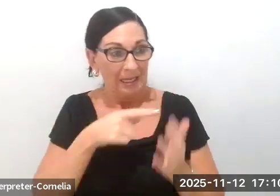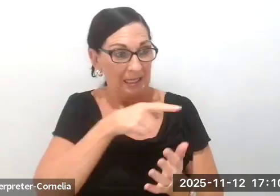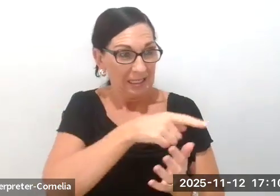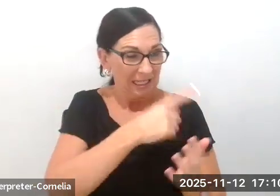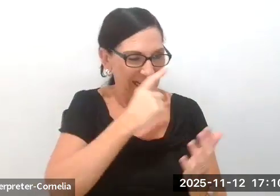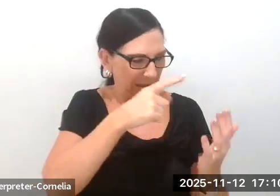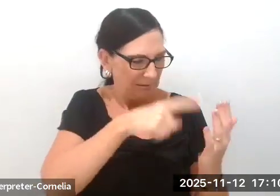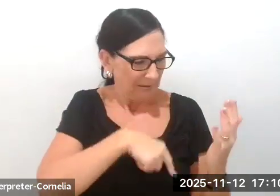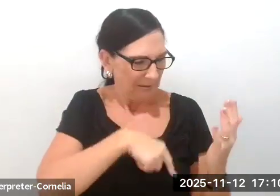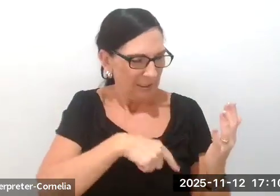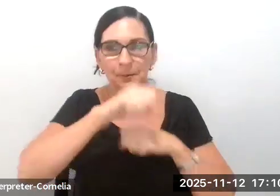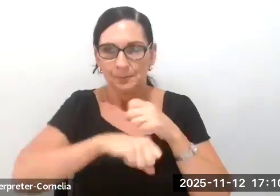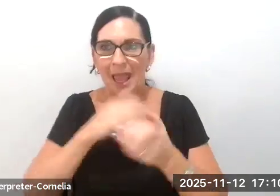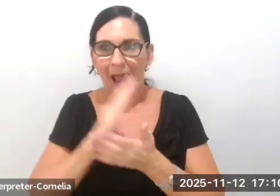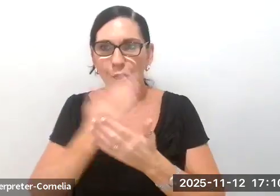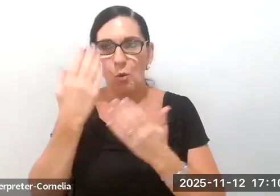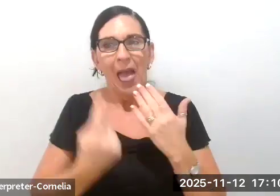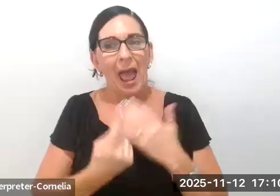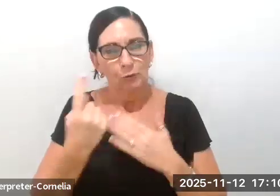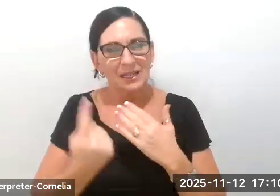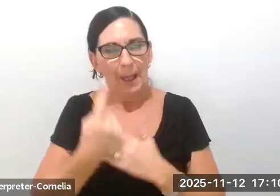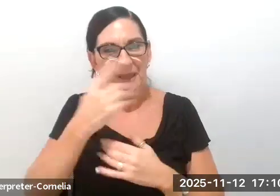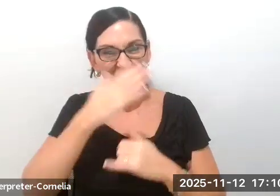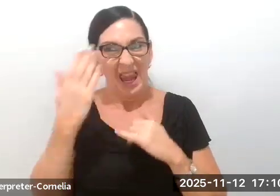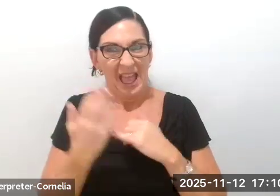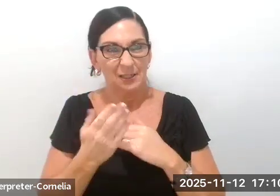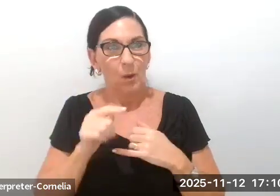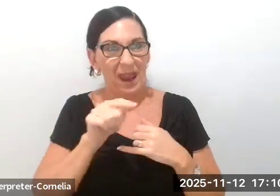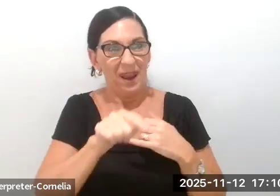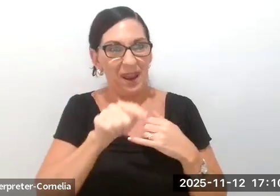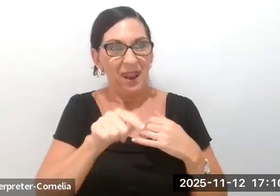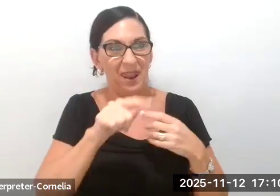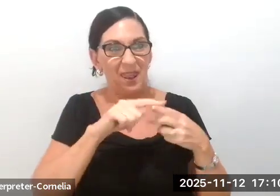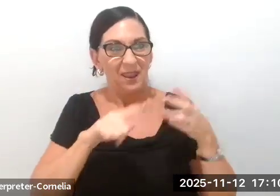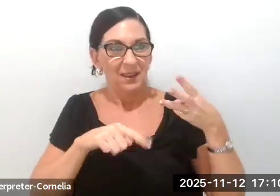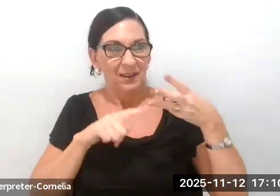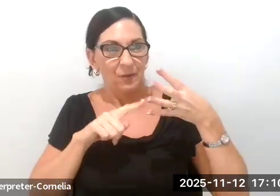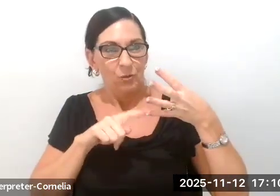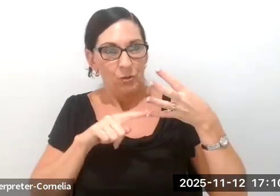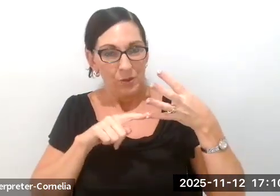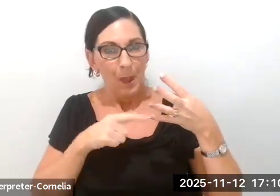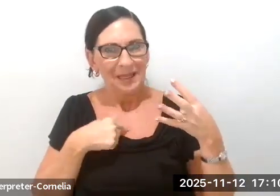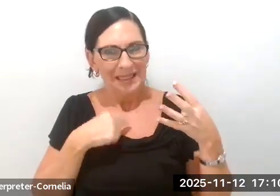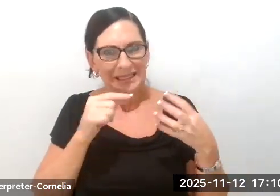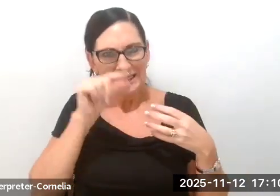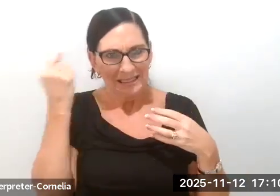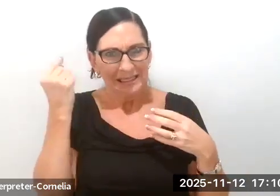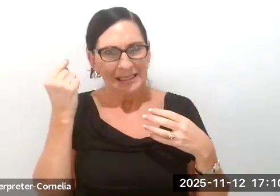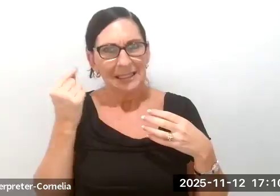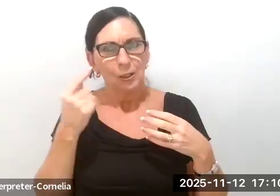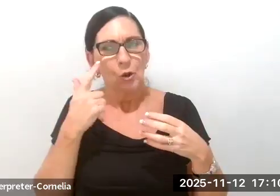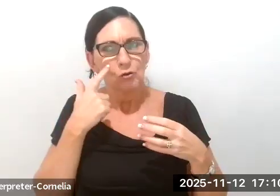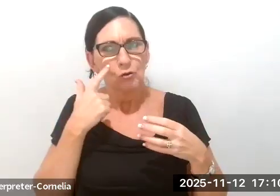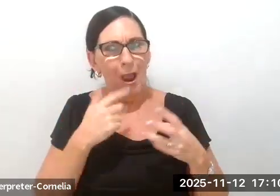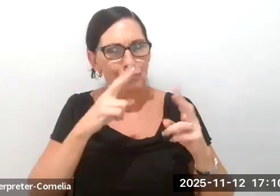actionable outcomes. And that's that last value, that we are really keen that research is making a